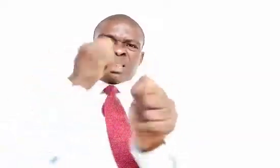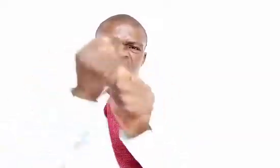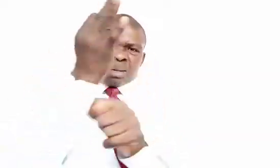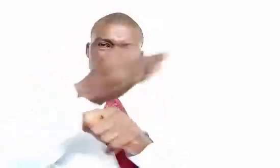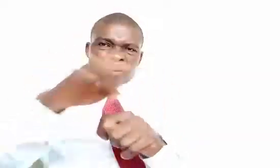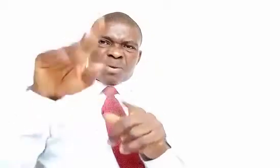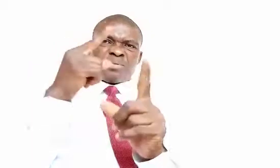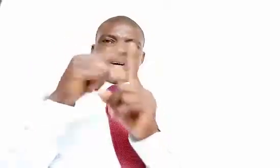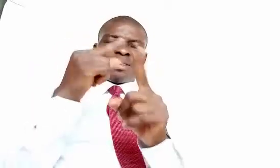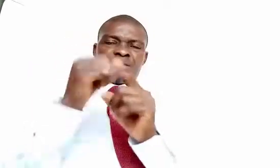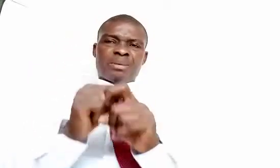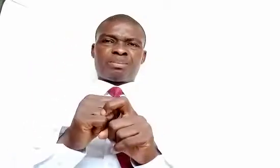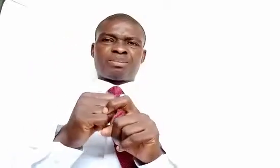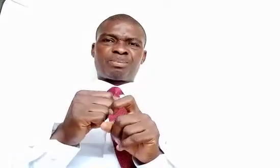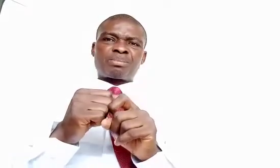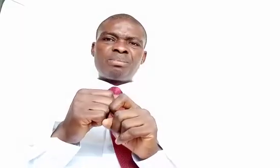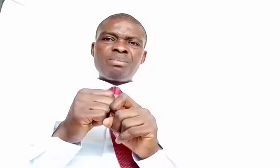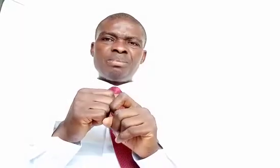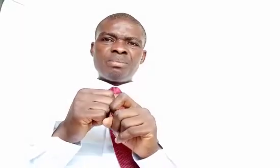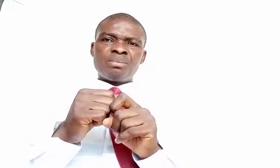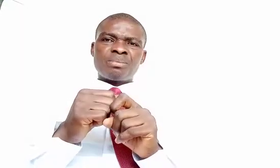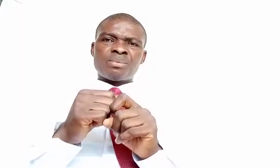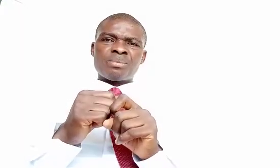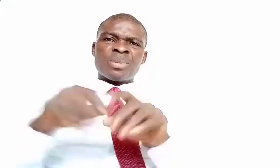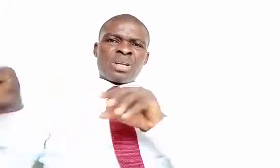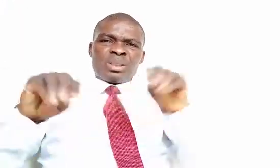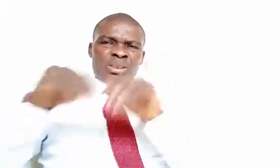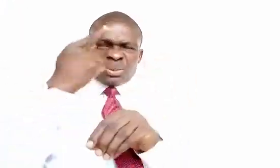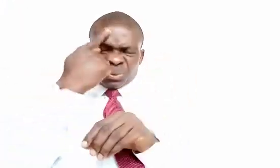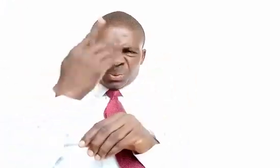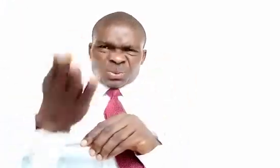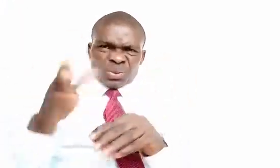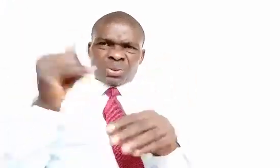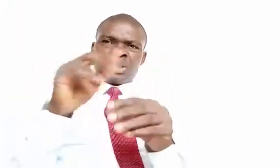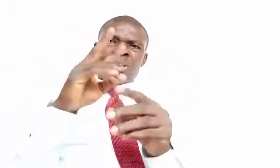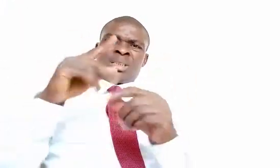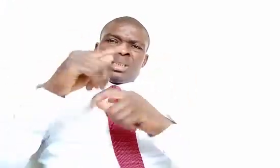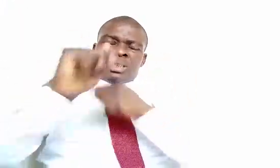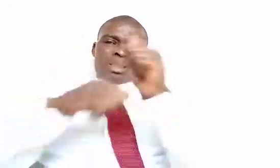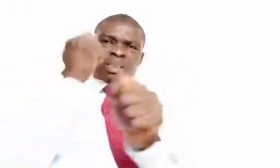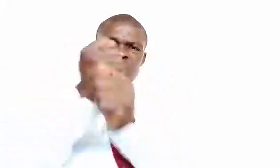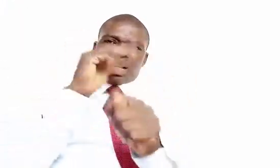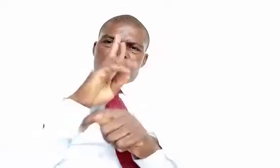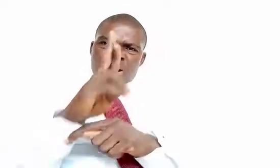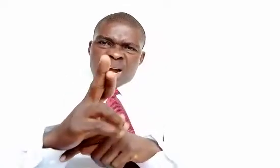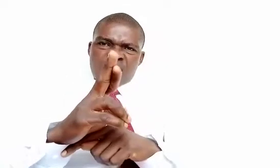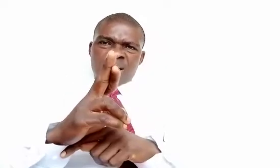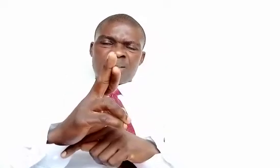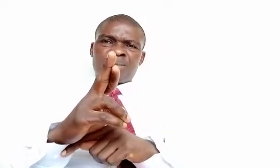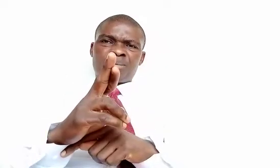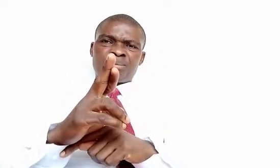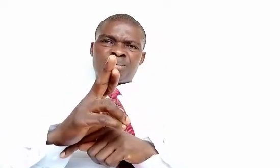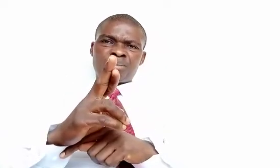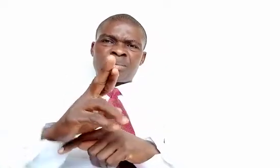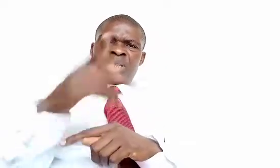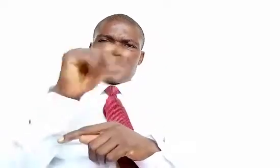Types of adverbs. Do you know what the types are? Okay, they are